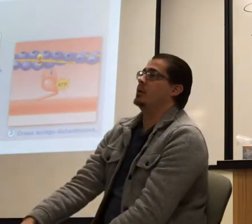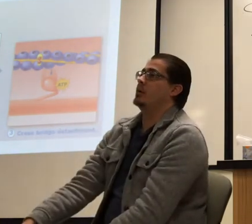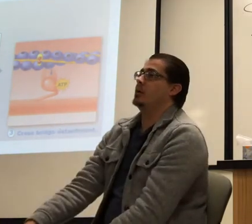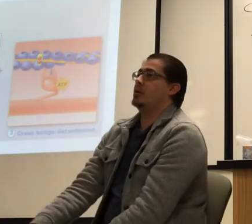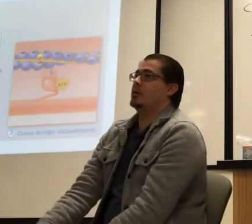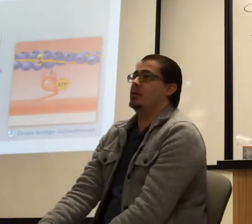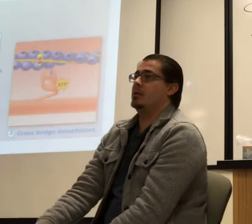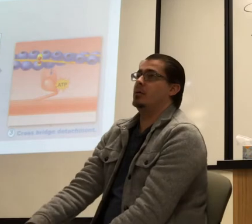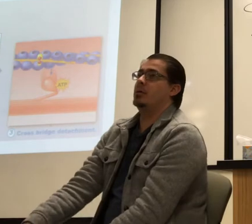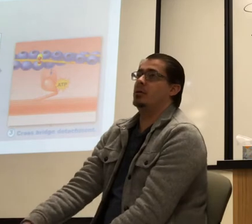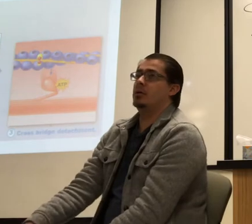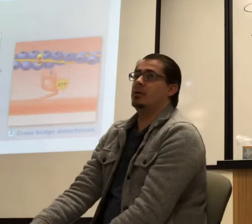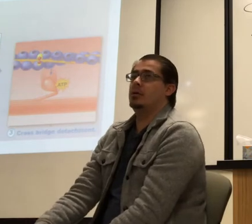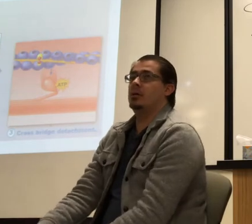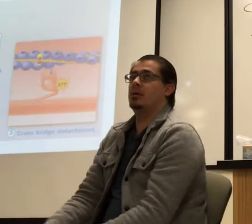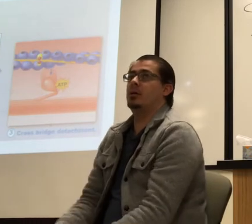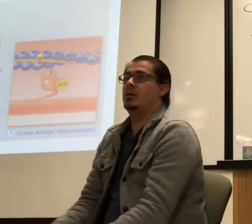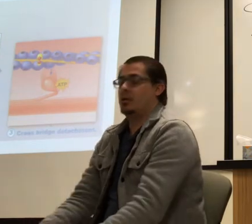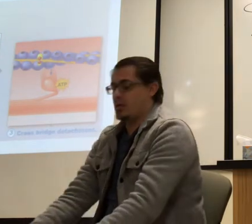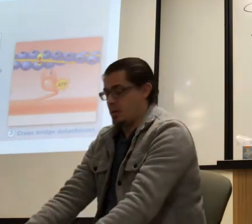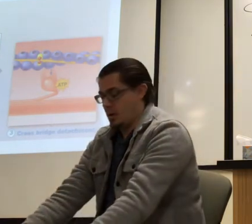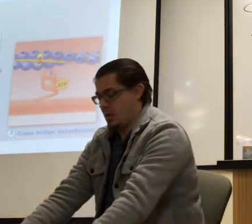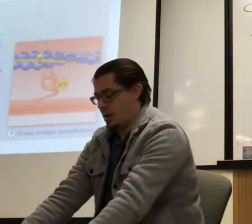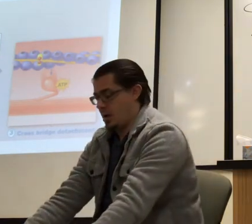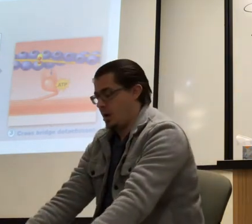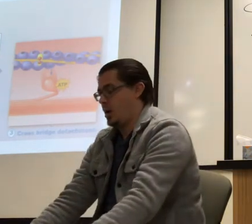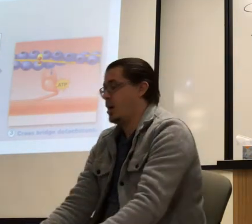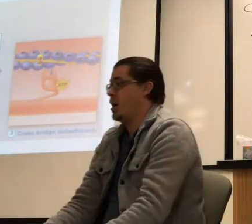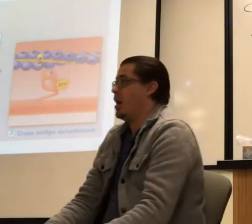Okay. ATP also needed